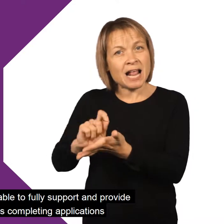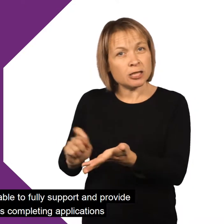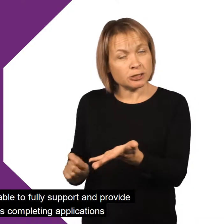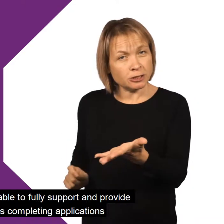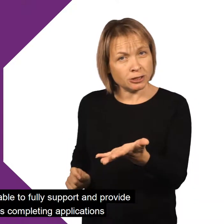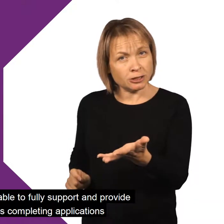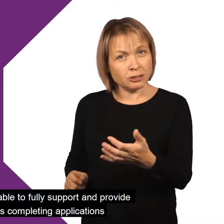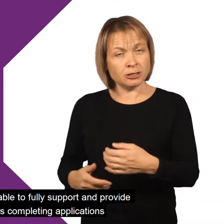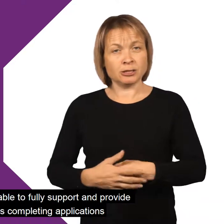applications